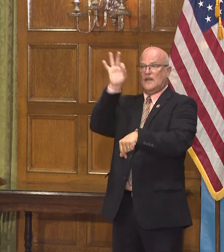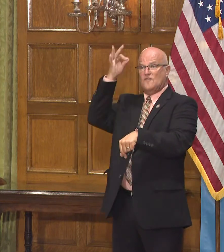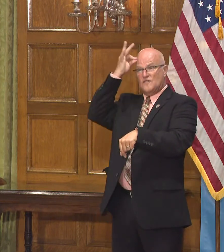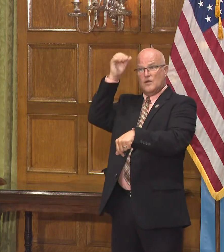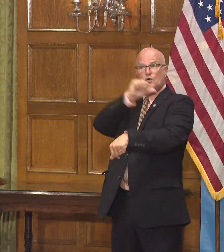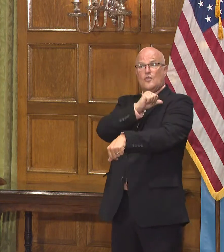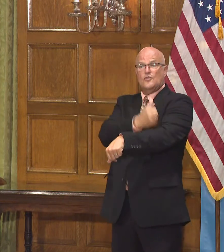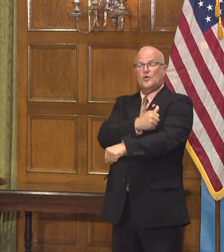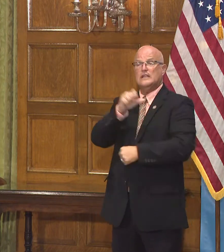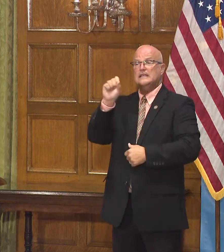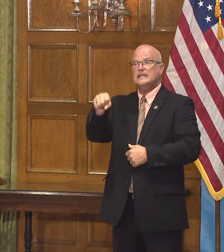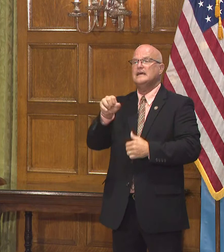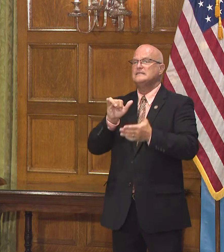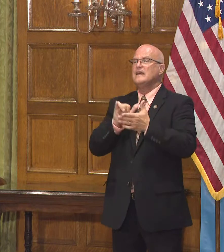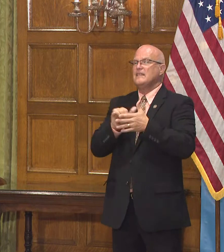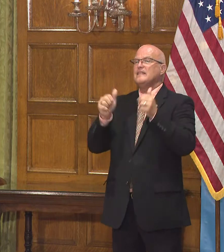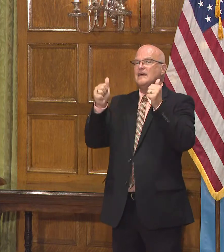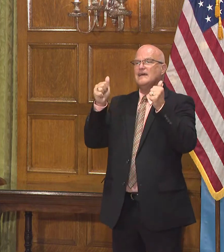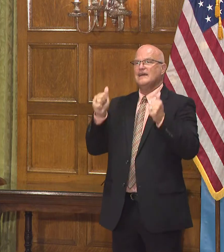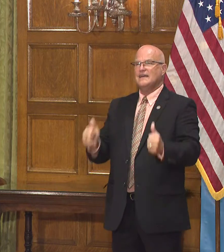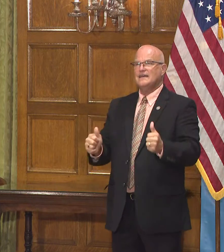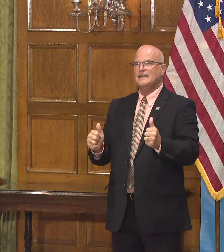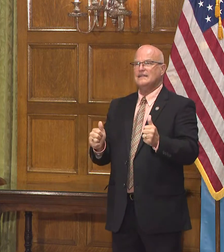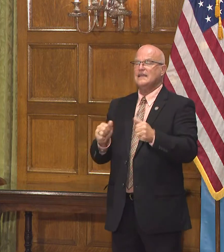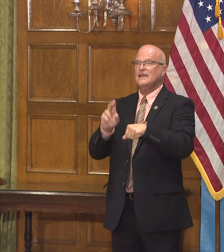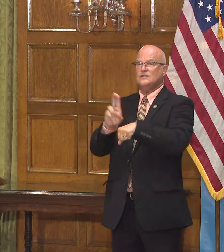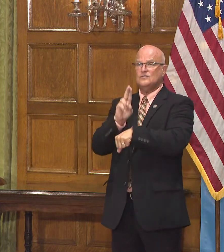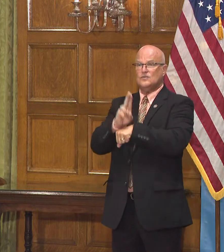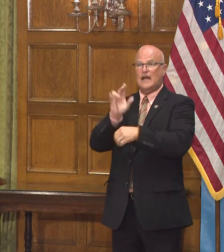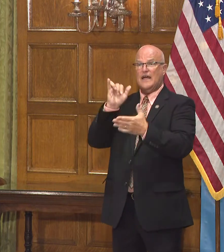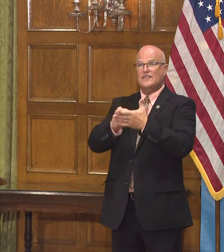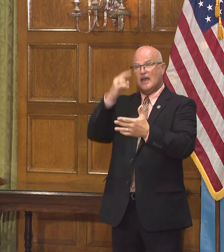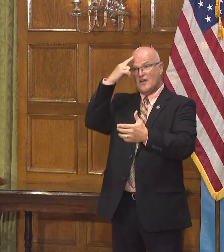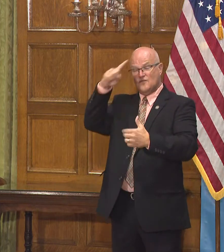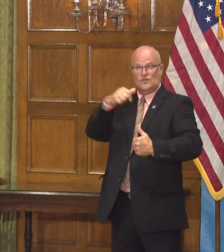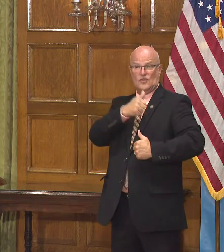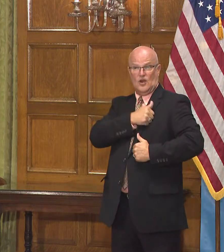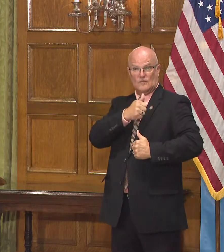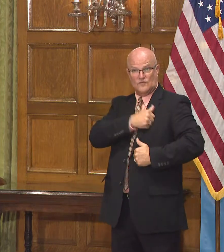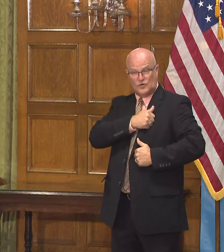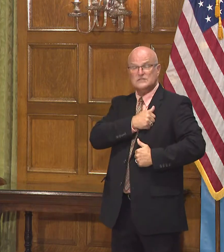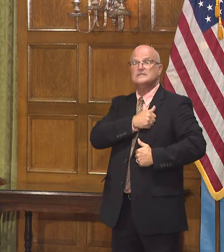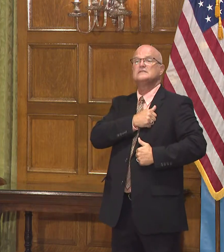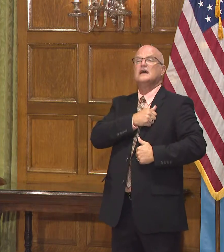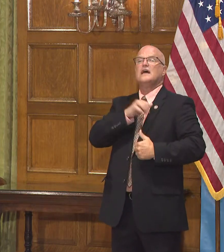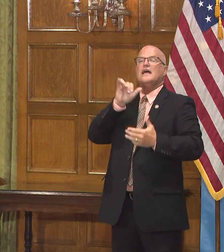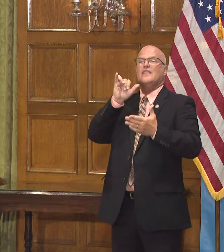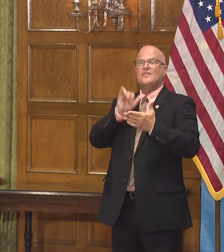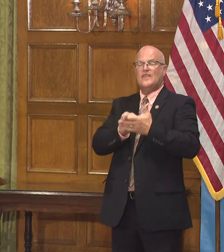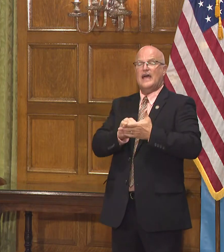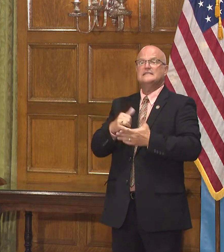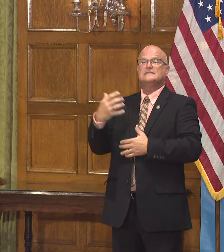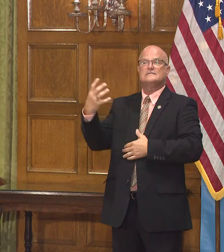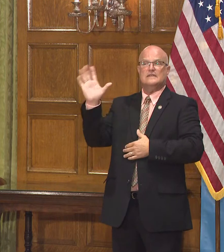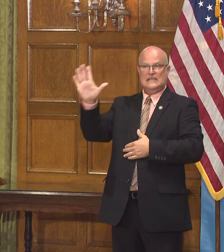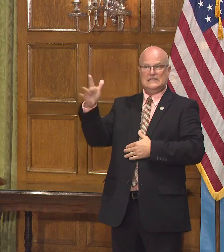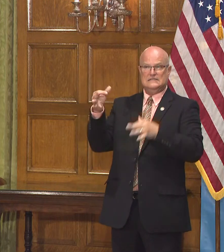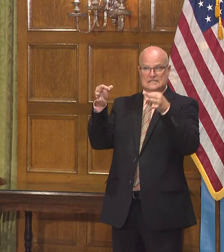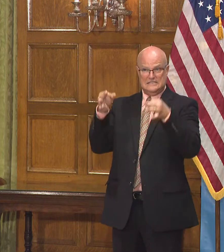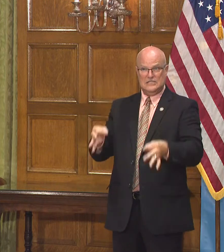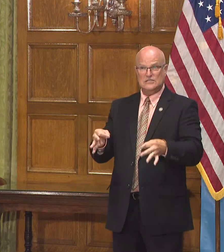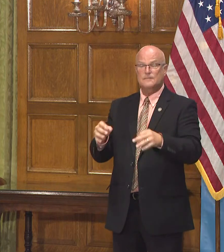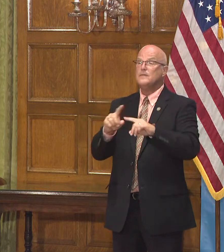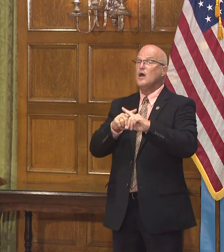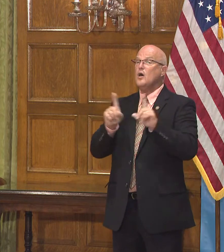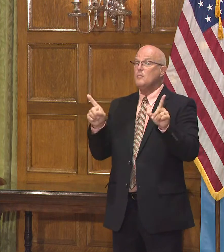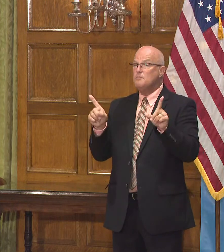authority that can utilize that for the armed forces. That's the prerogative of the commander-in-chief.